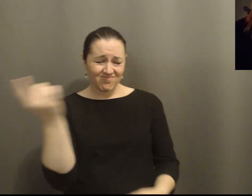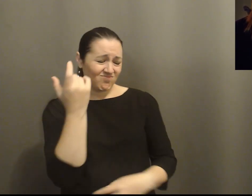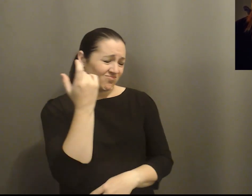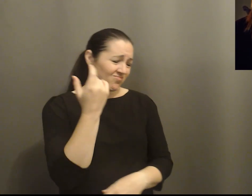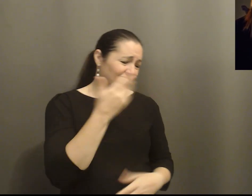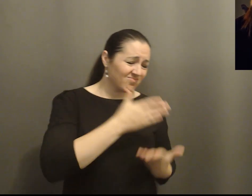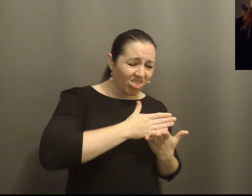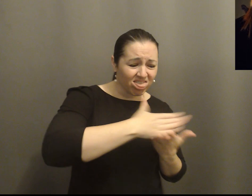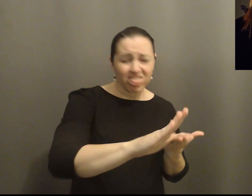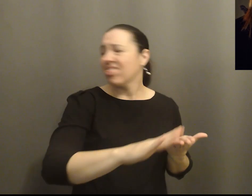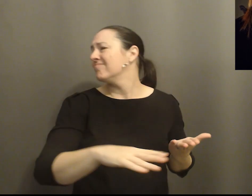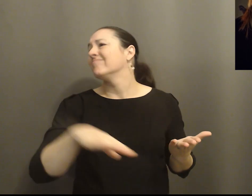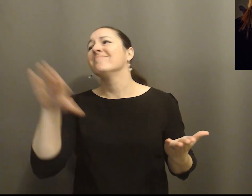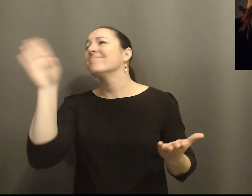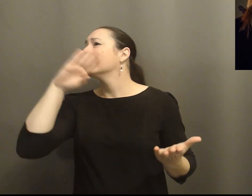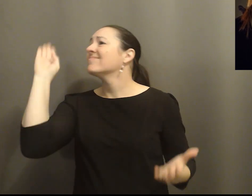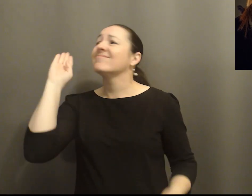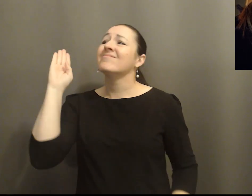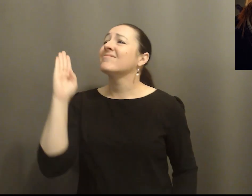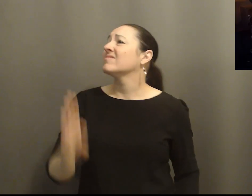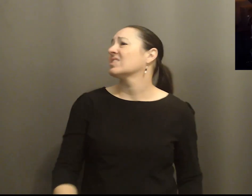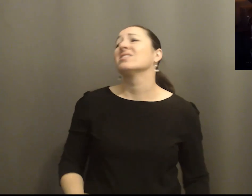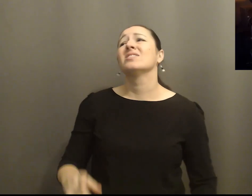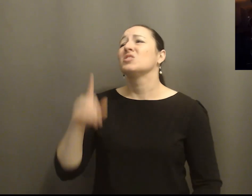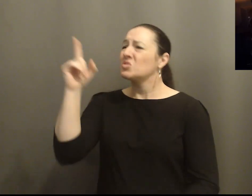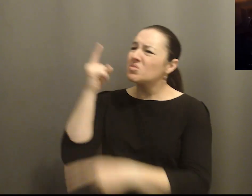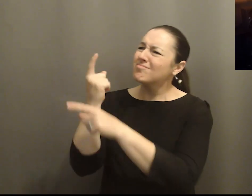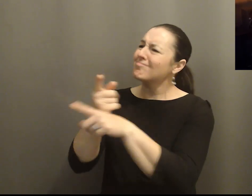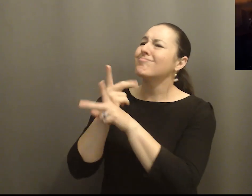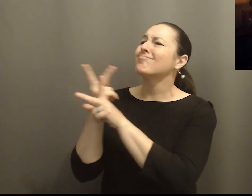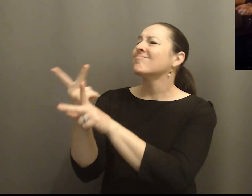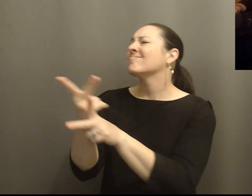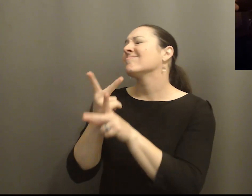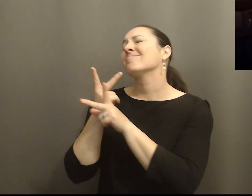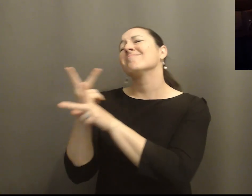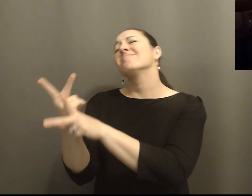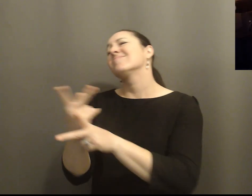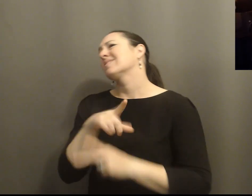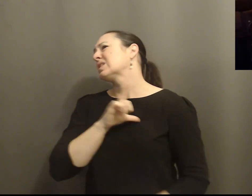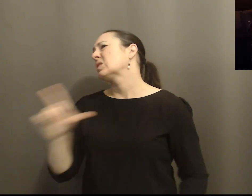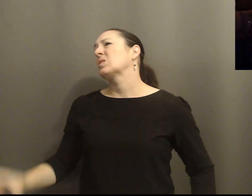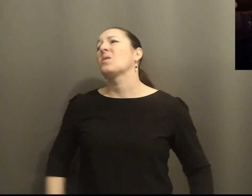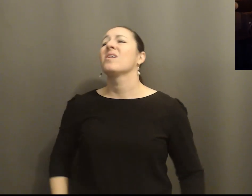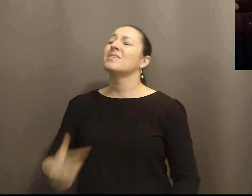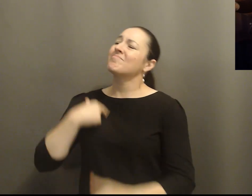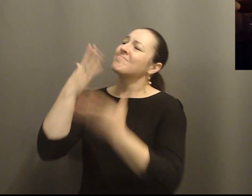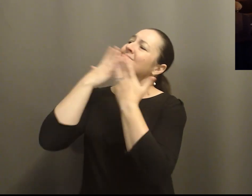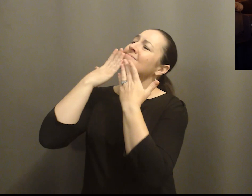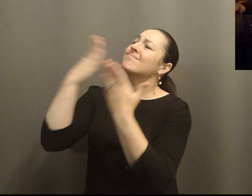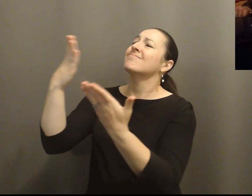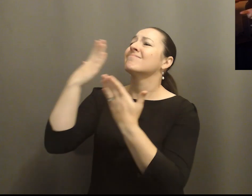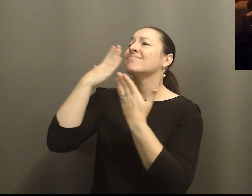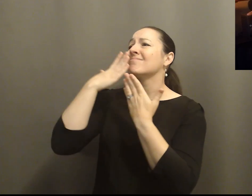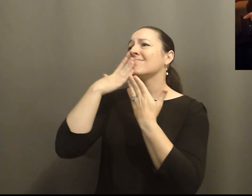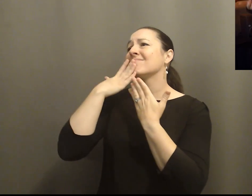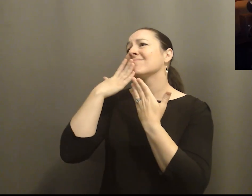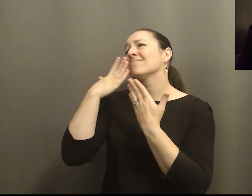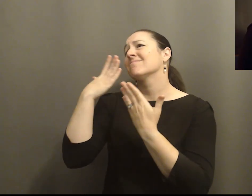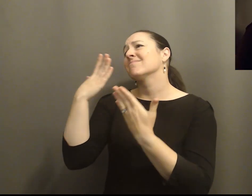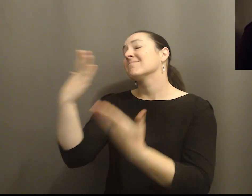away Oh, I call you faithful And I just want to thank you, Lord